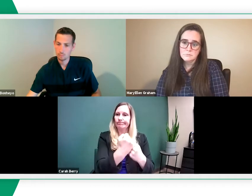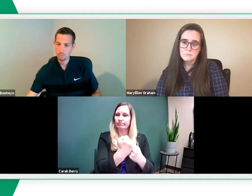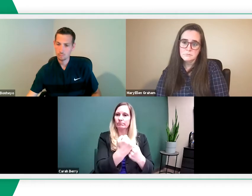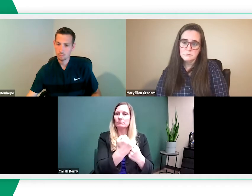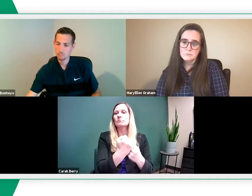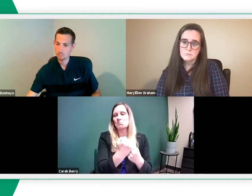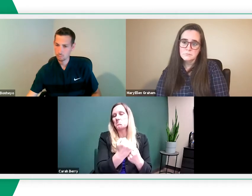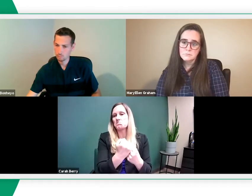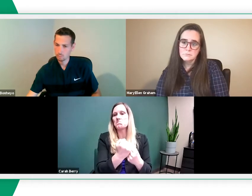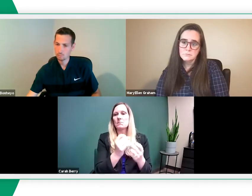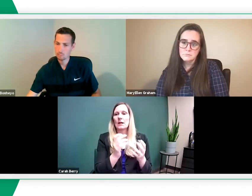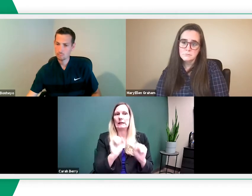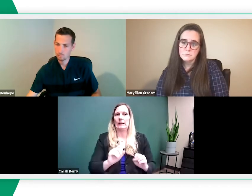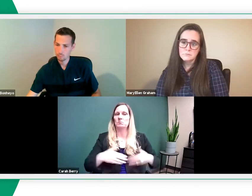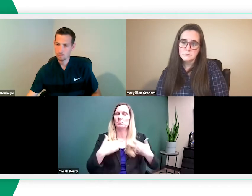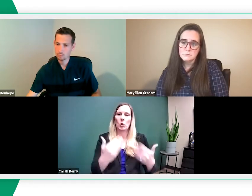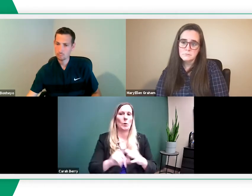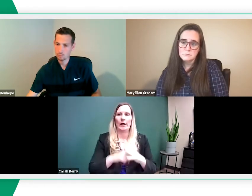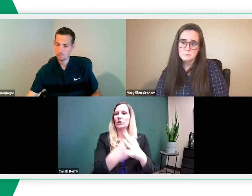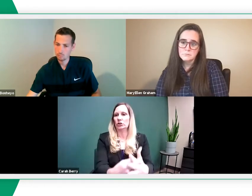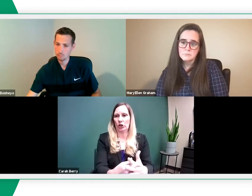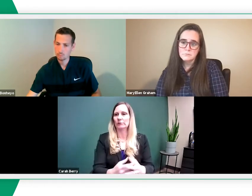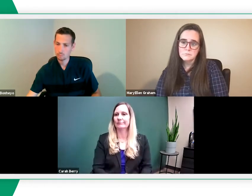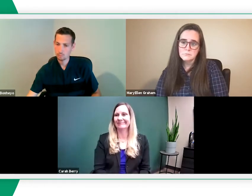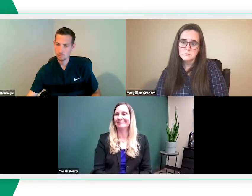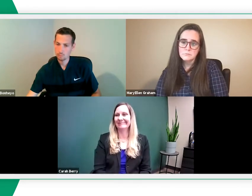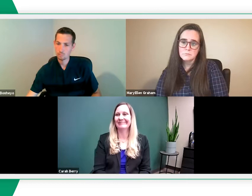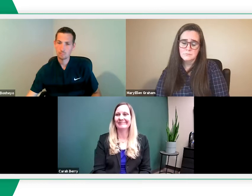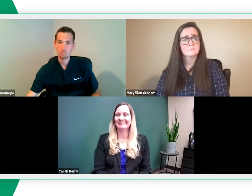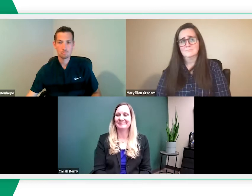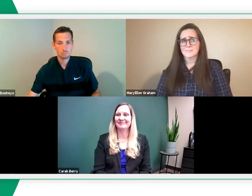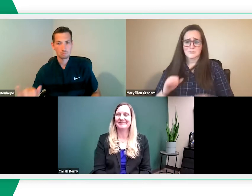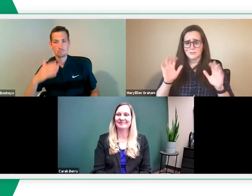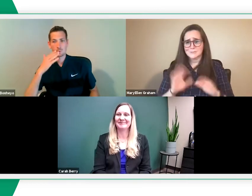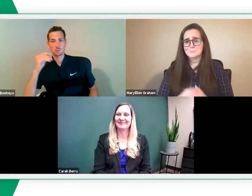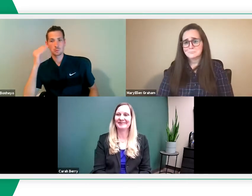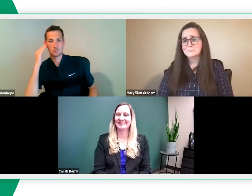But again, if you have a need, I'm able to support that need and we can get started.